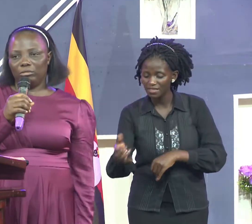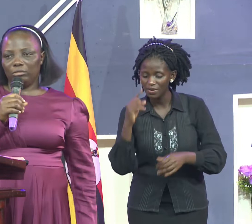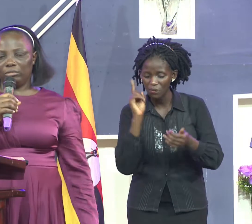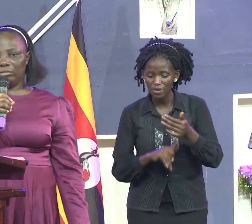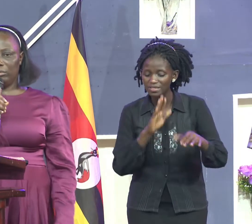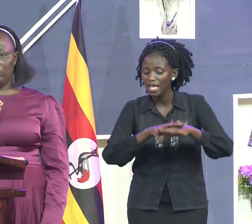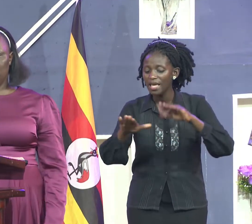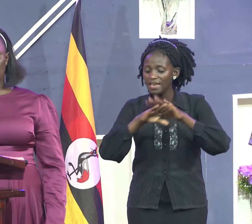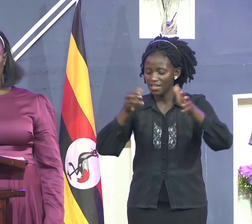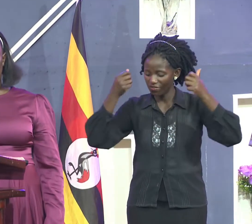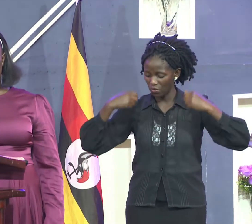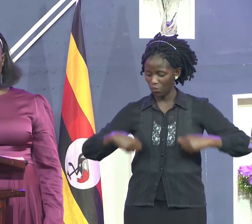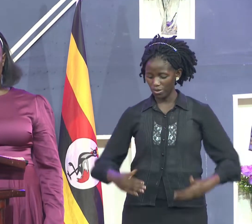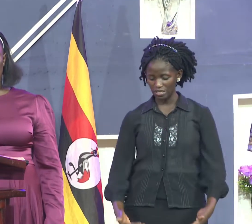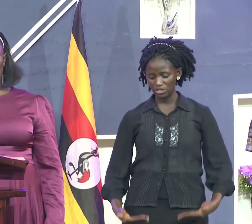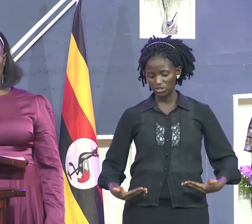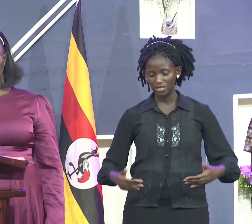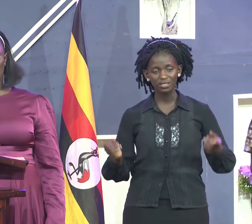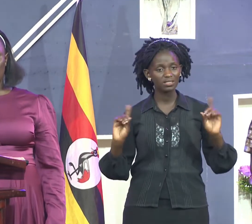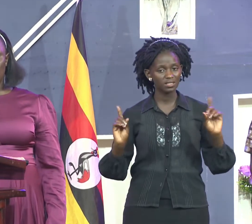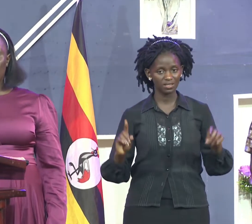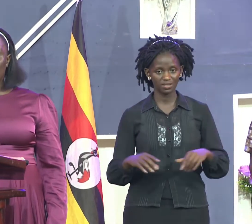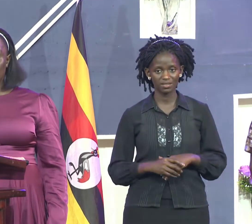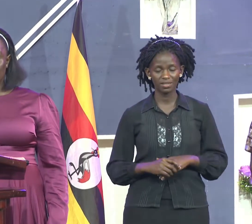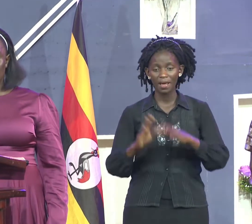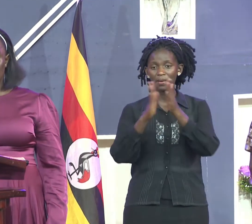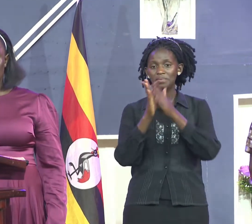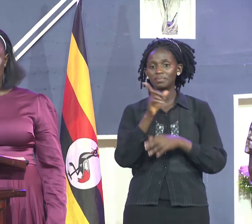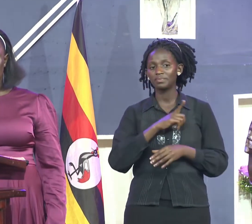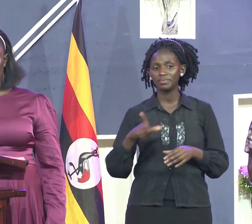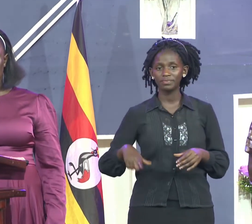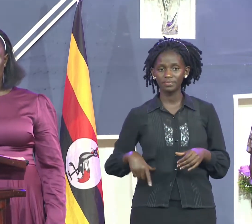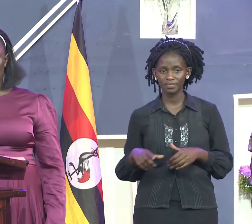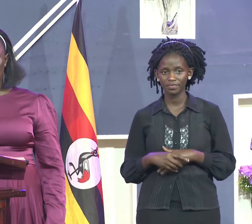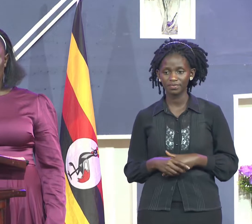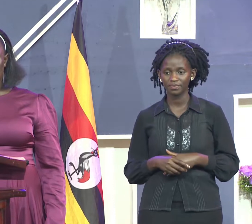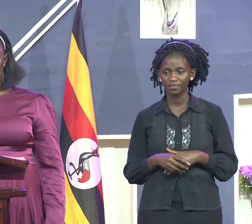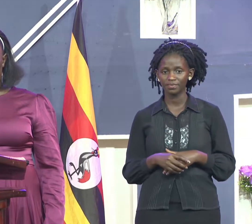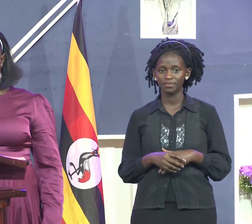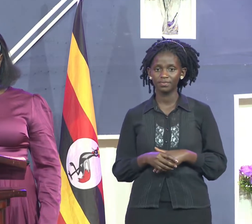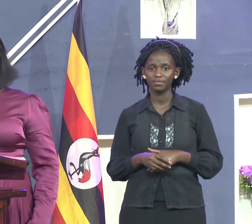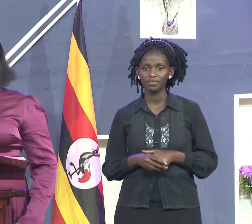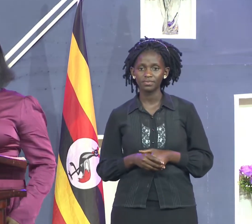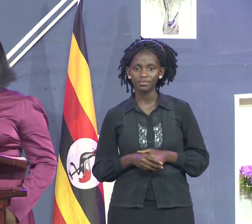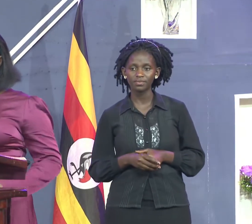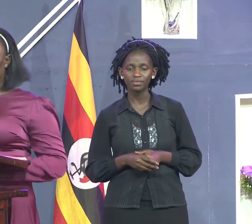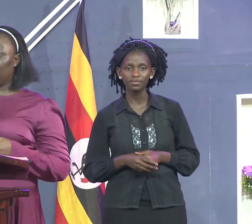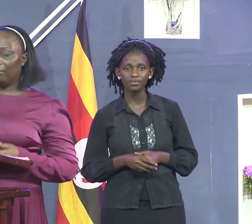she would have stopped her from putting on such. Praise the Lord.